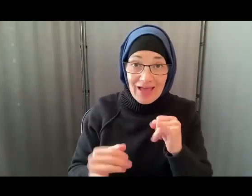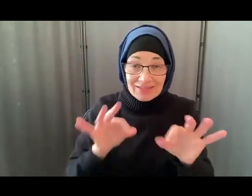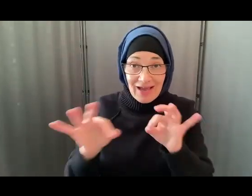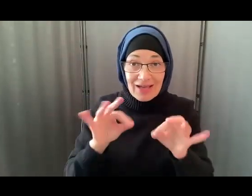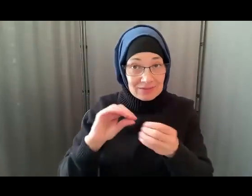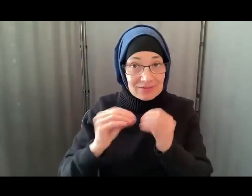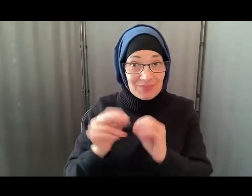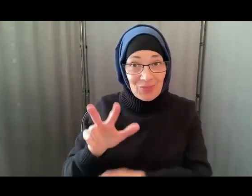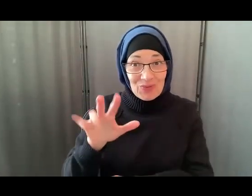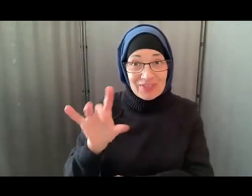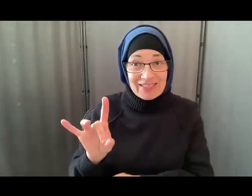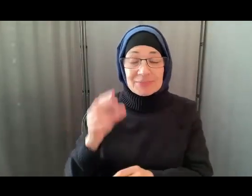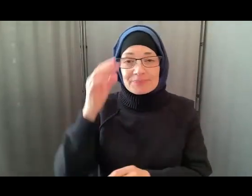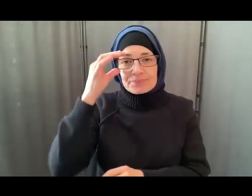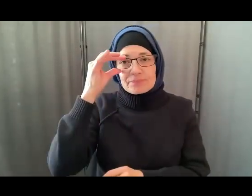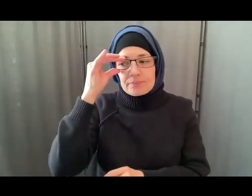38, here you are